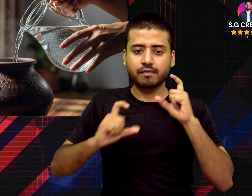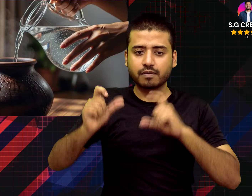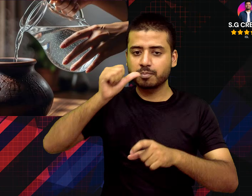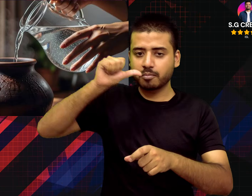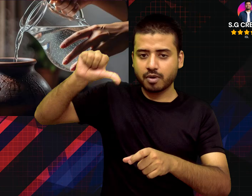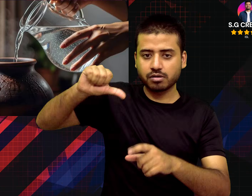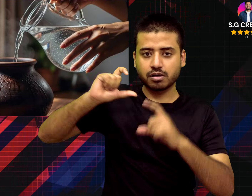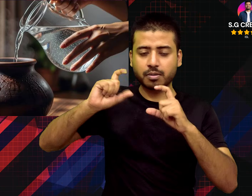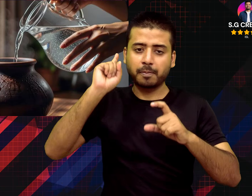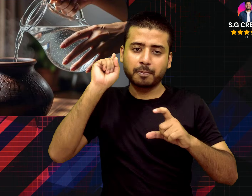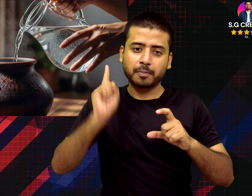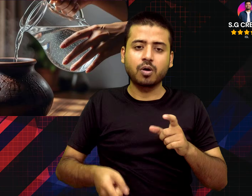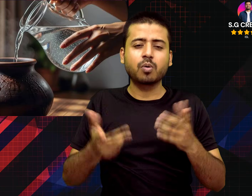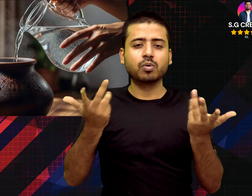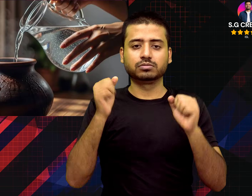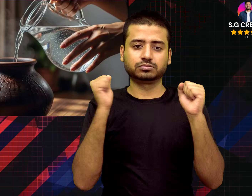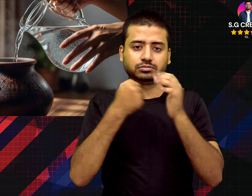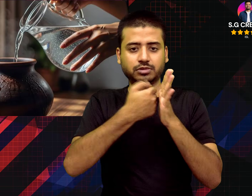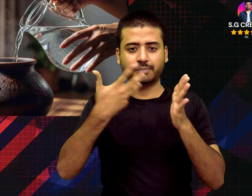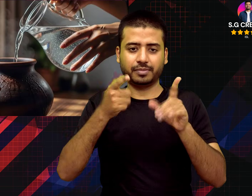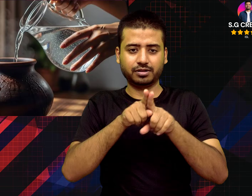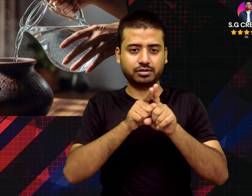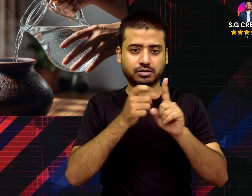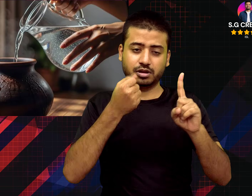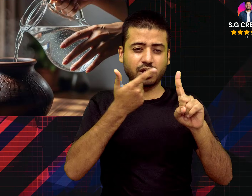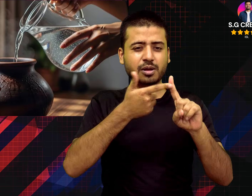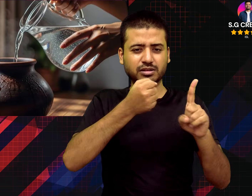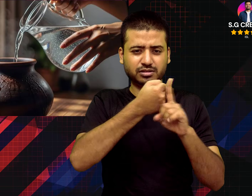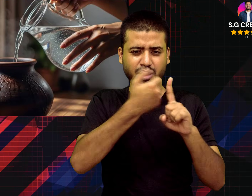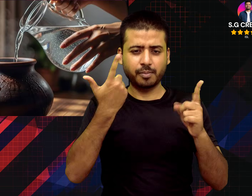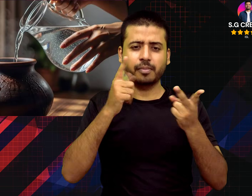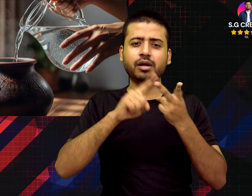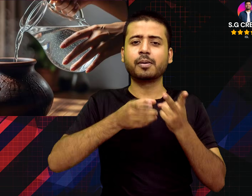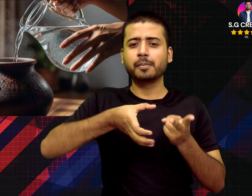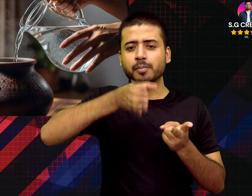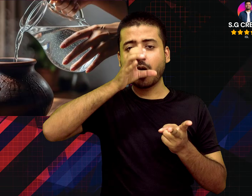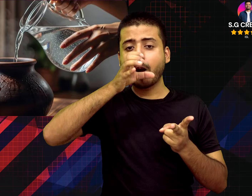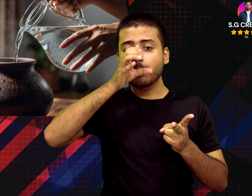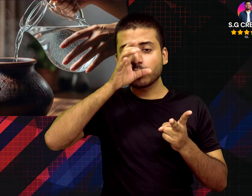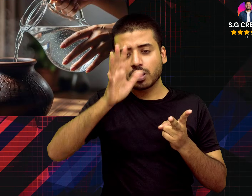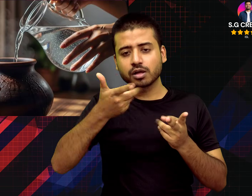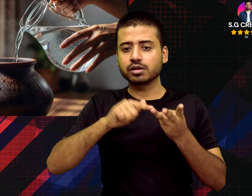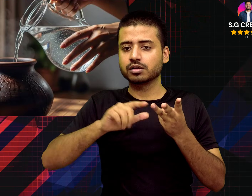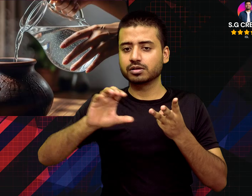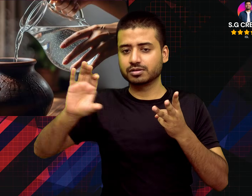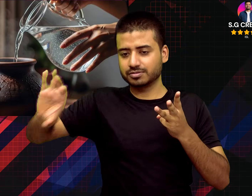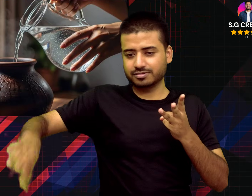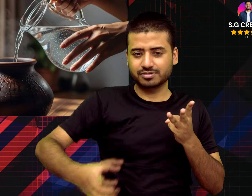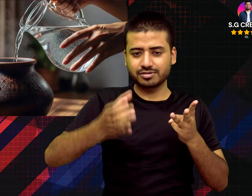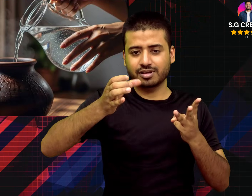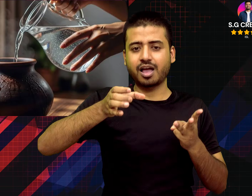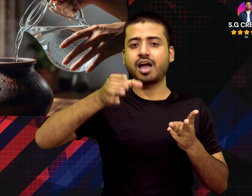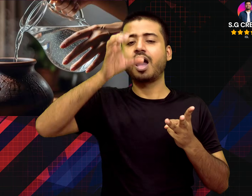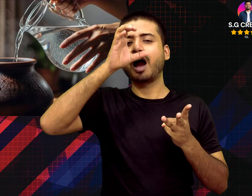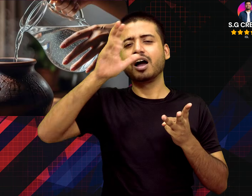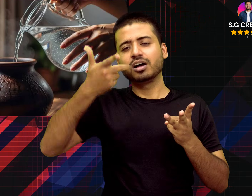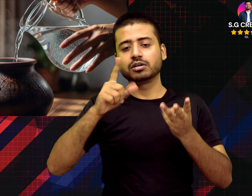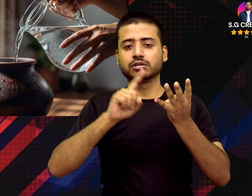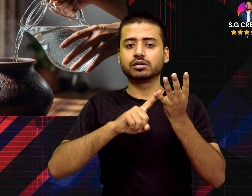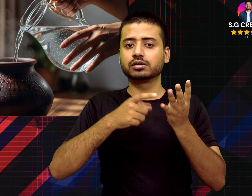earthen pot, you first have to understand how the pot works. The magic of unglazed terracotta lies entirely in its